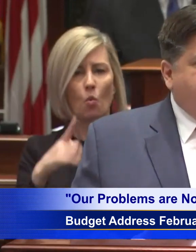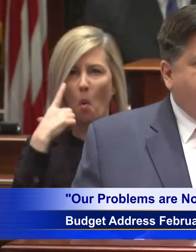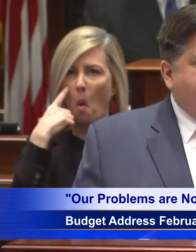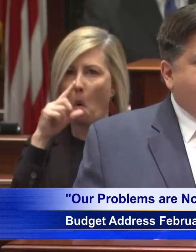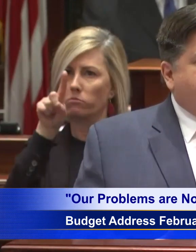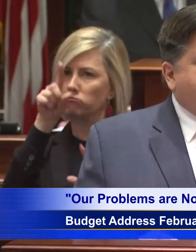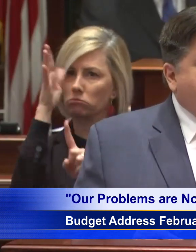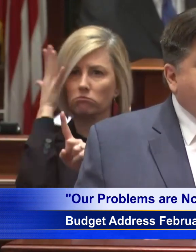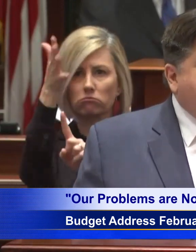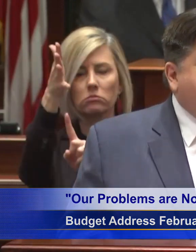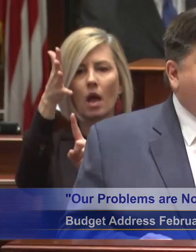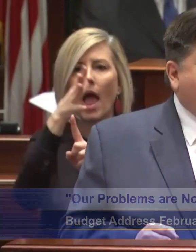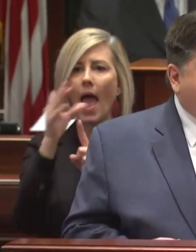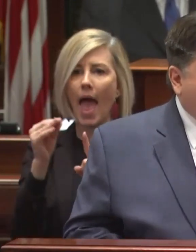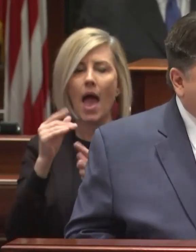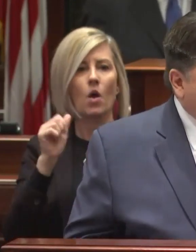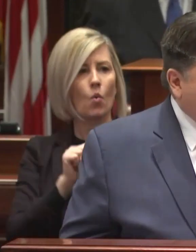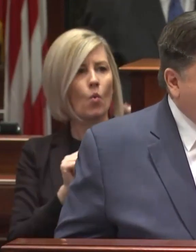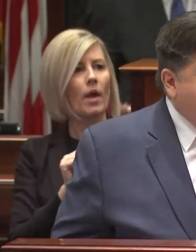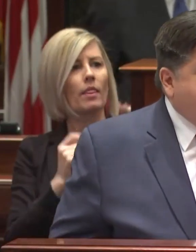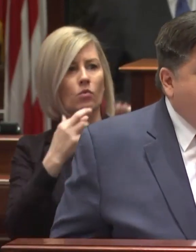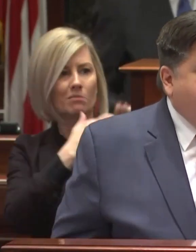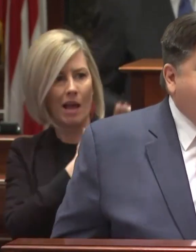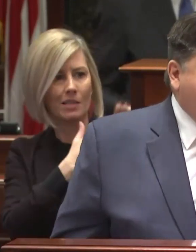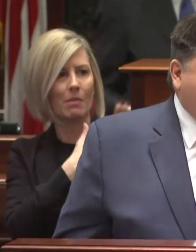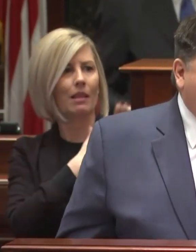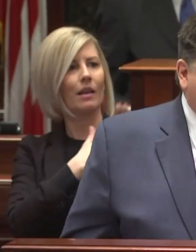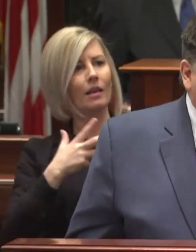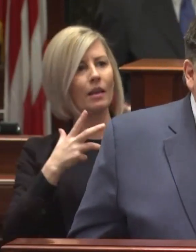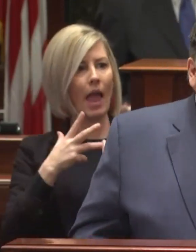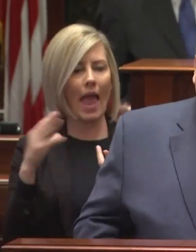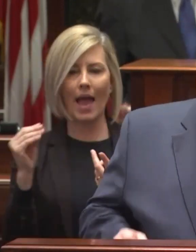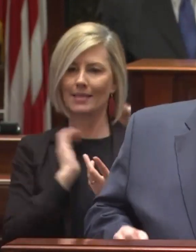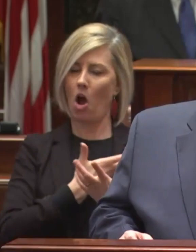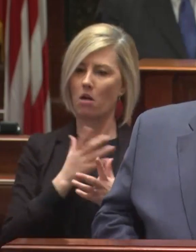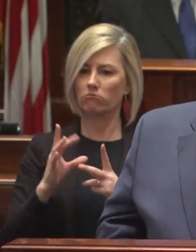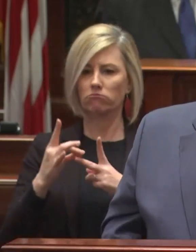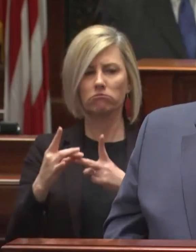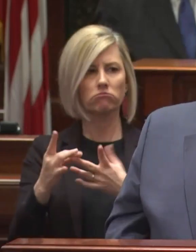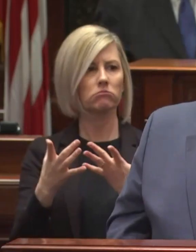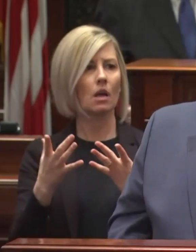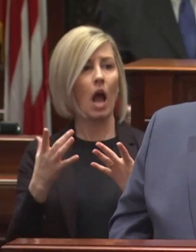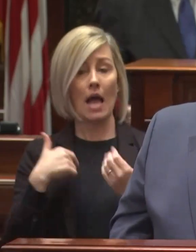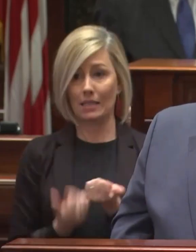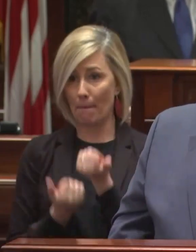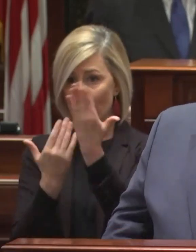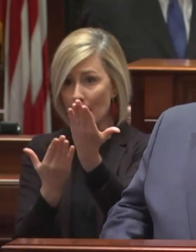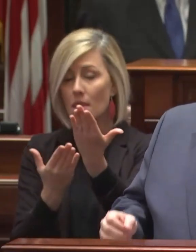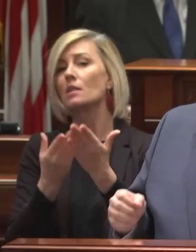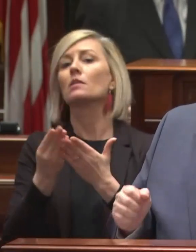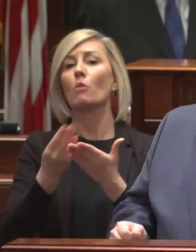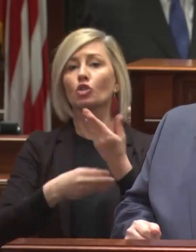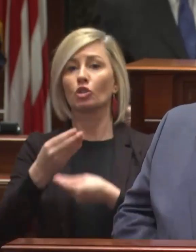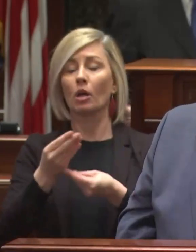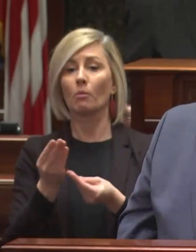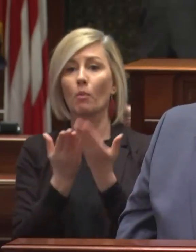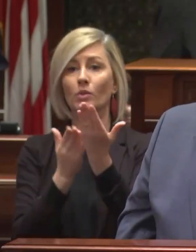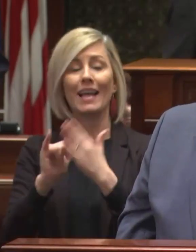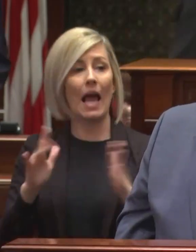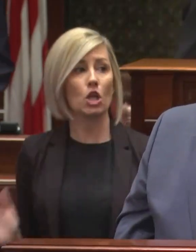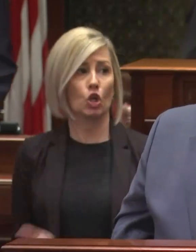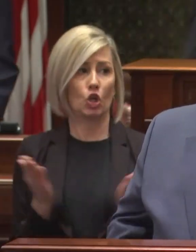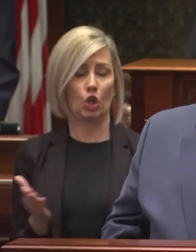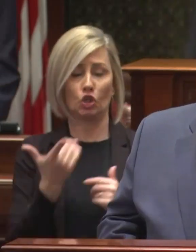our future and with prudence and responsibility as our guiding lights, I submit this budget proposal, and I urge the